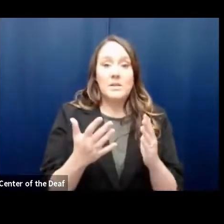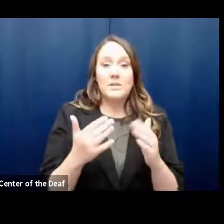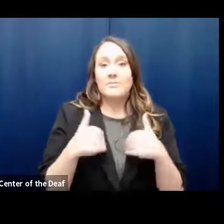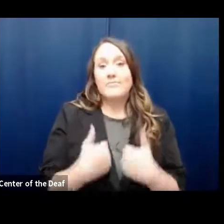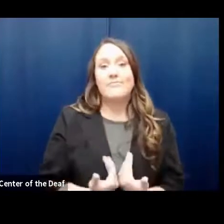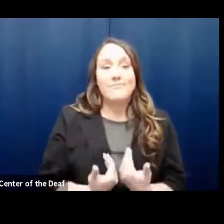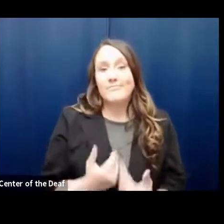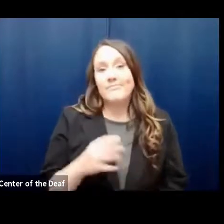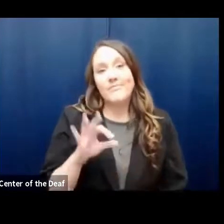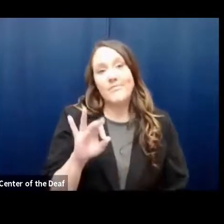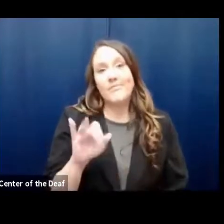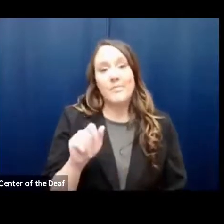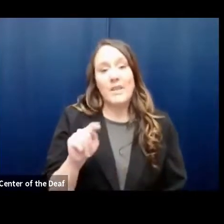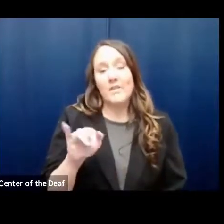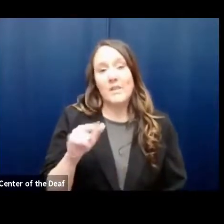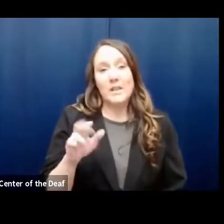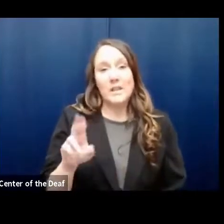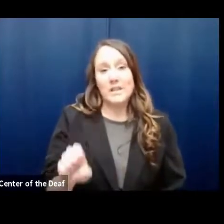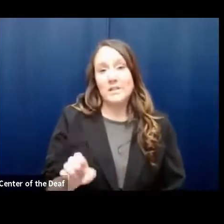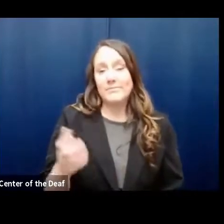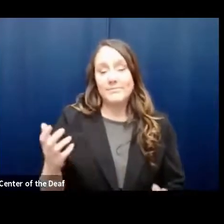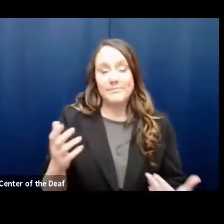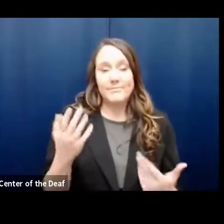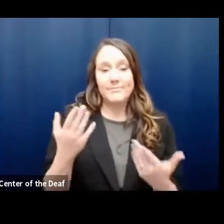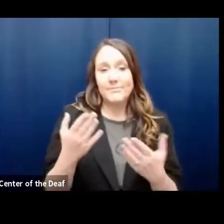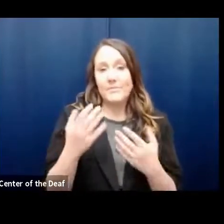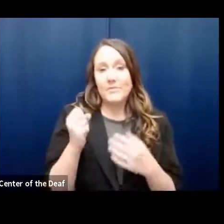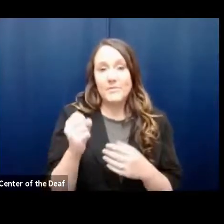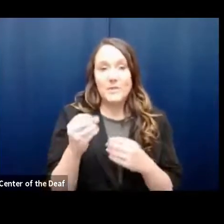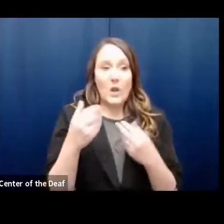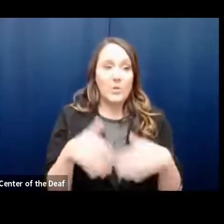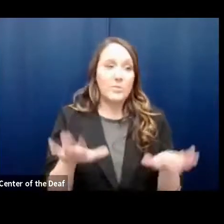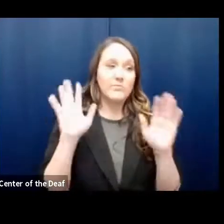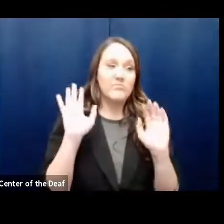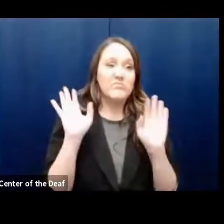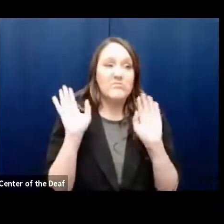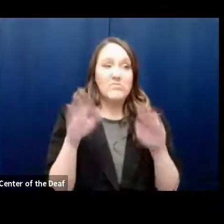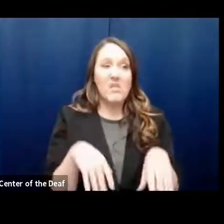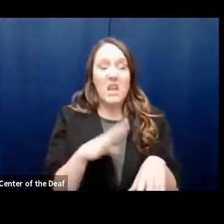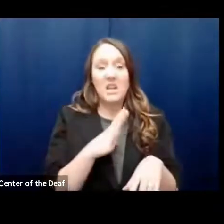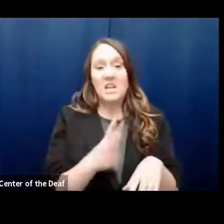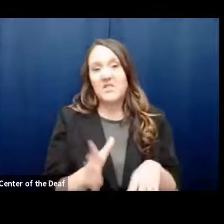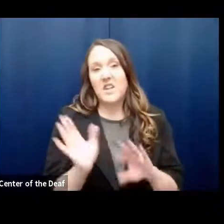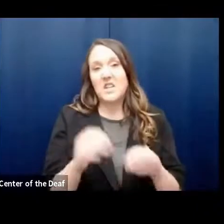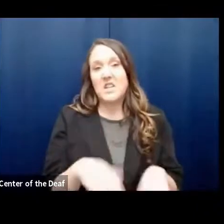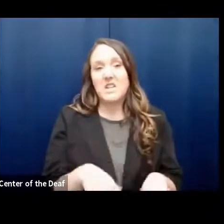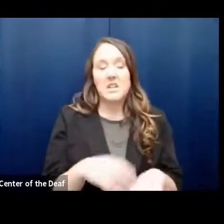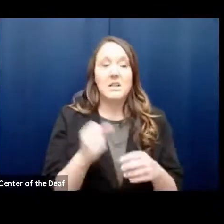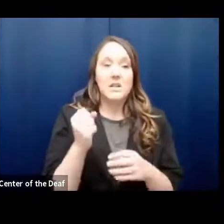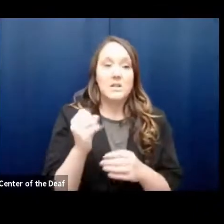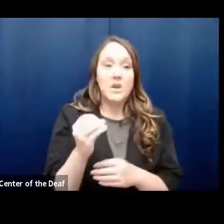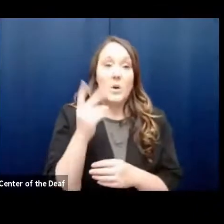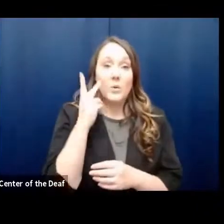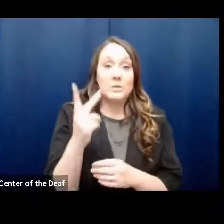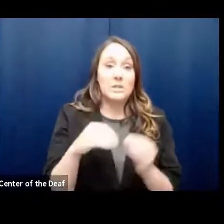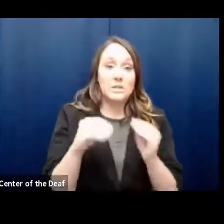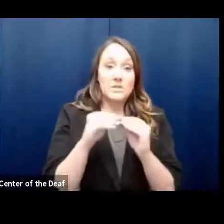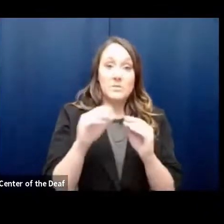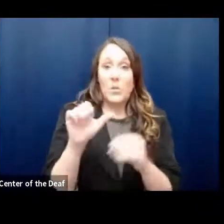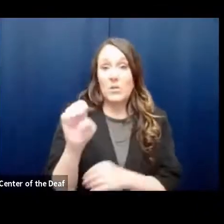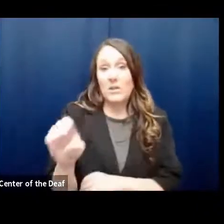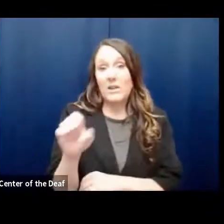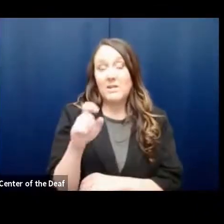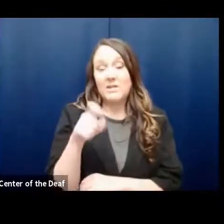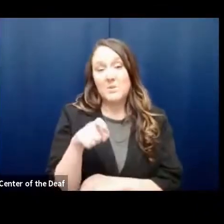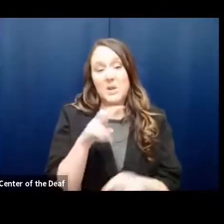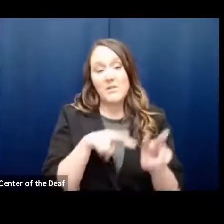fatigued and letting their guard down more often. So we're seeing more cases. I think we have to look